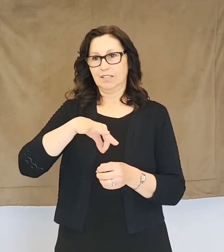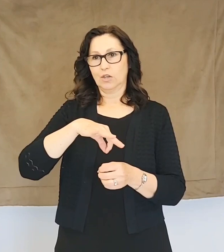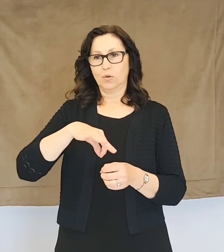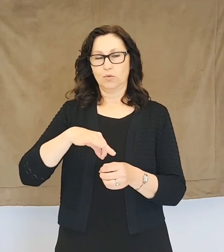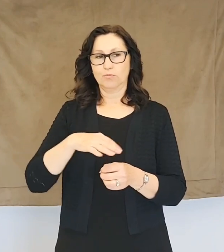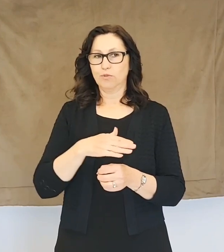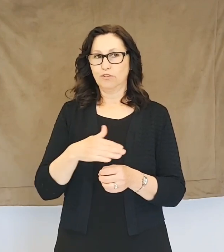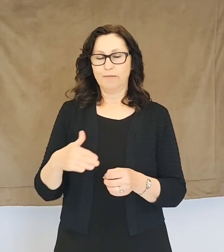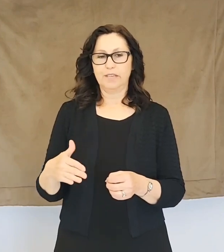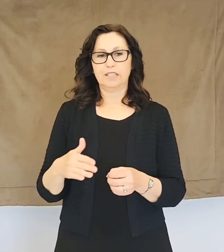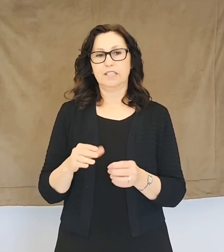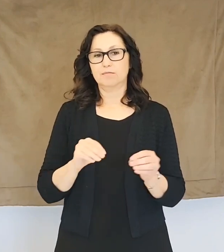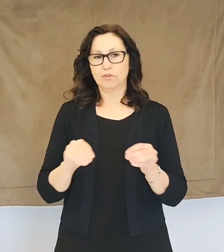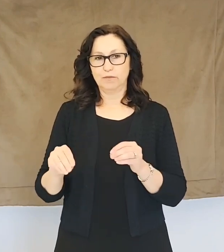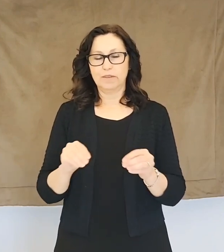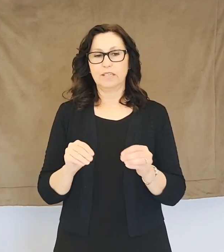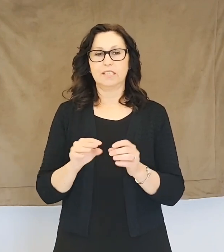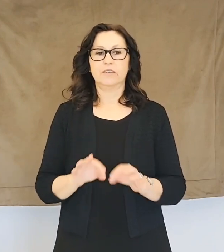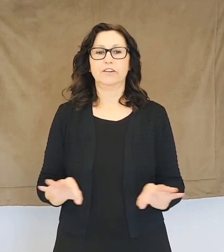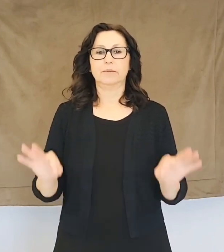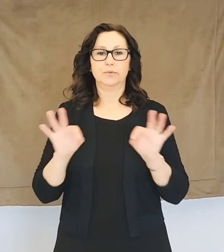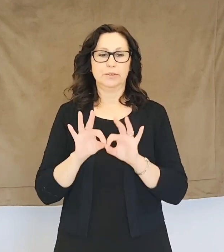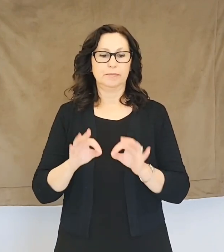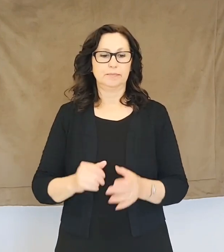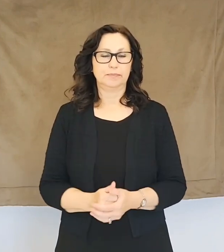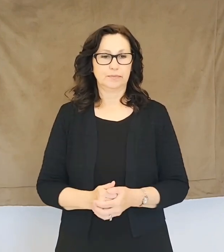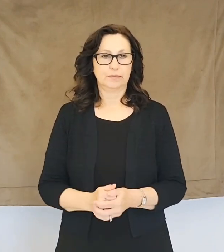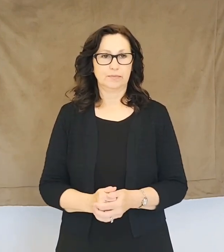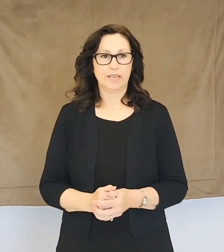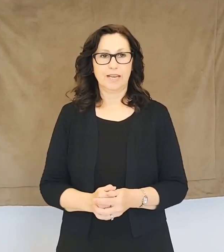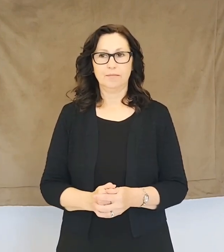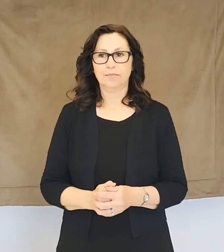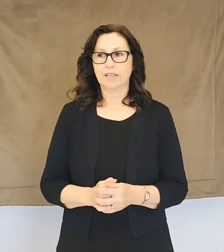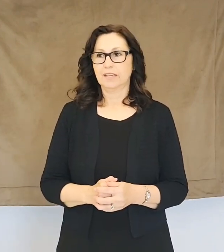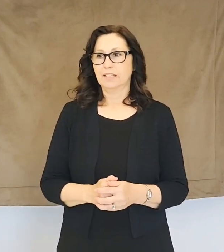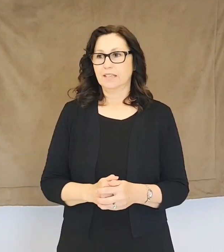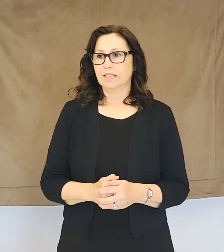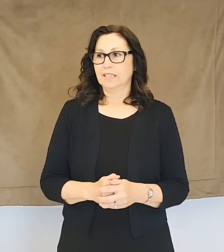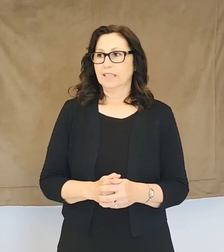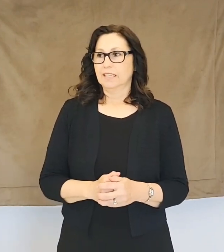So movement is very important. Okay.